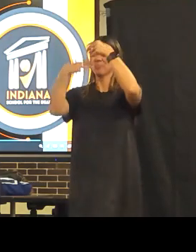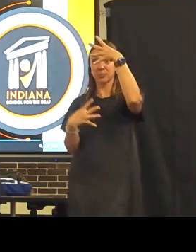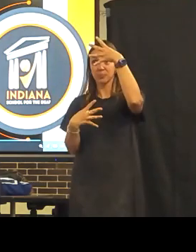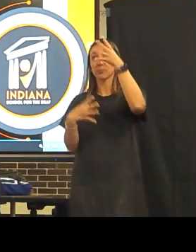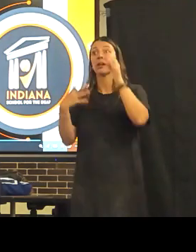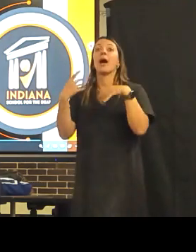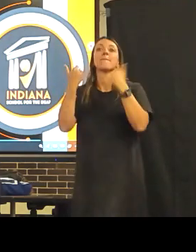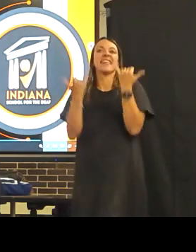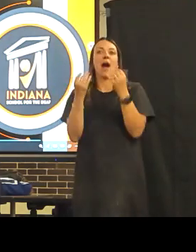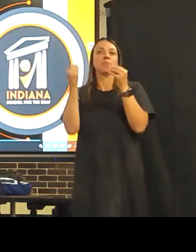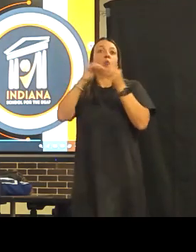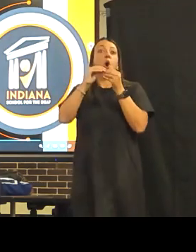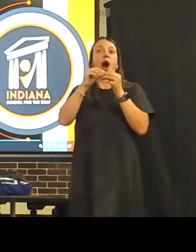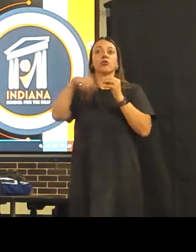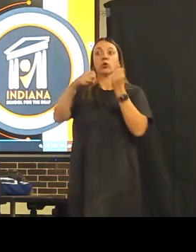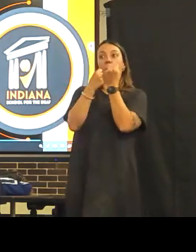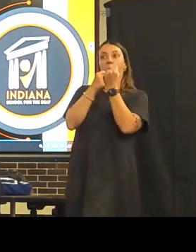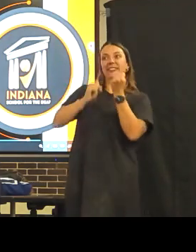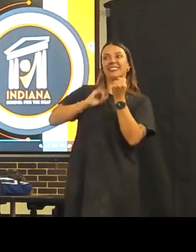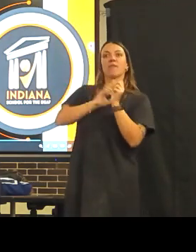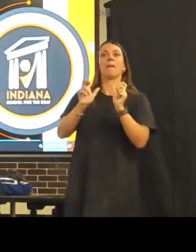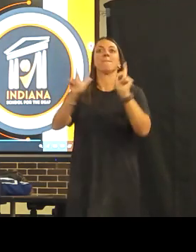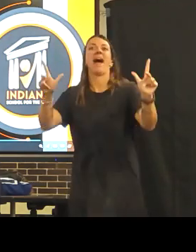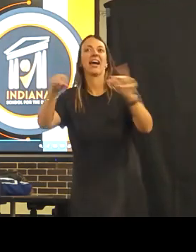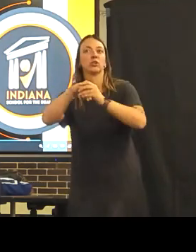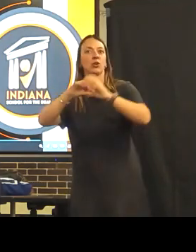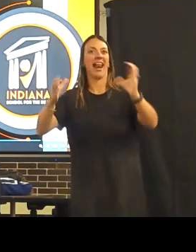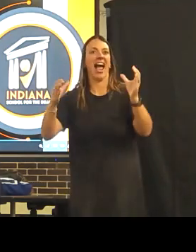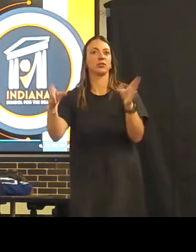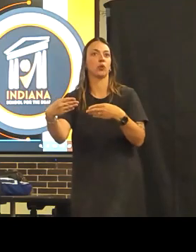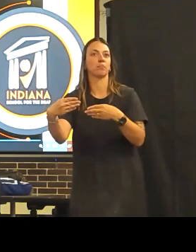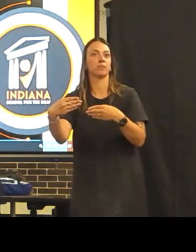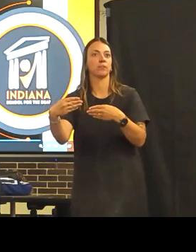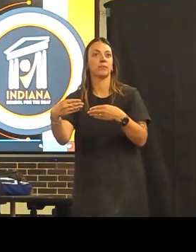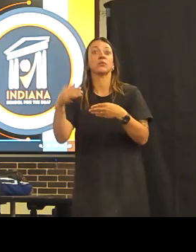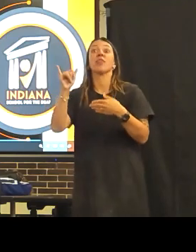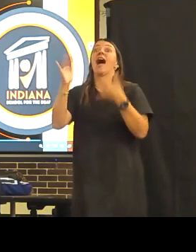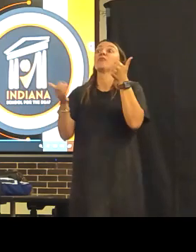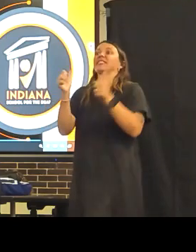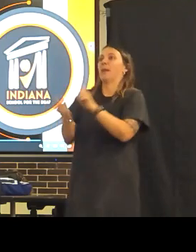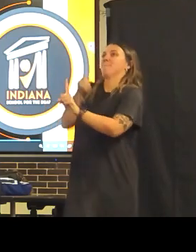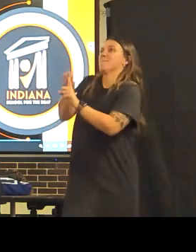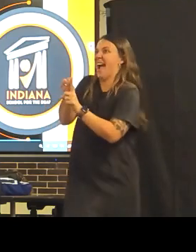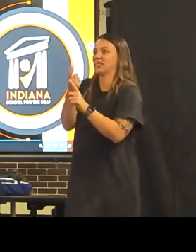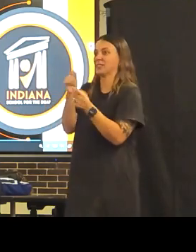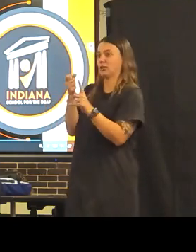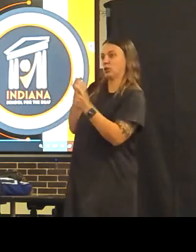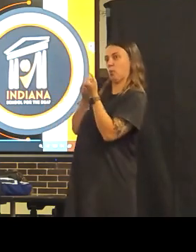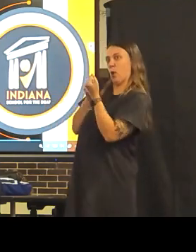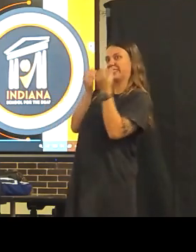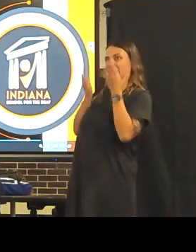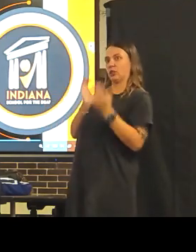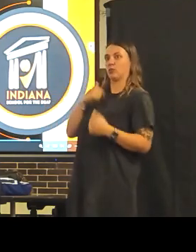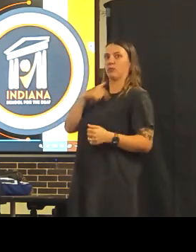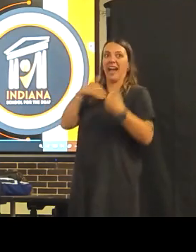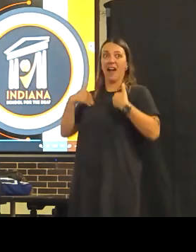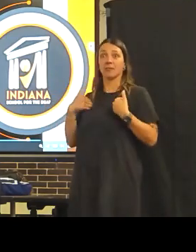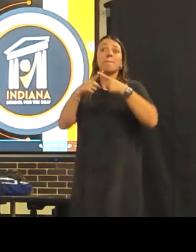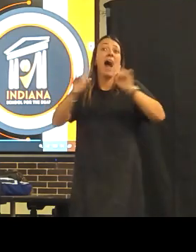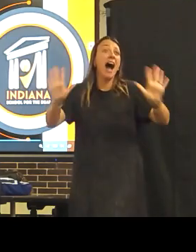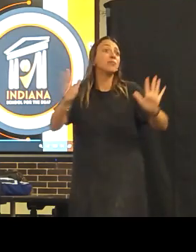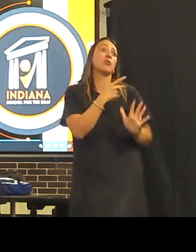more supports in place. And now those support staff are back to the classroom. And that is